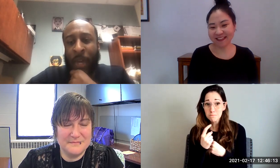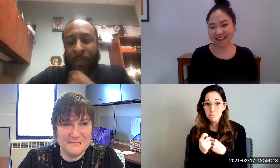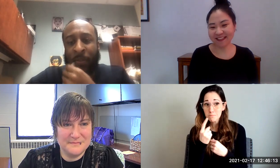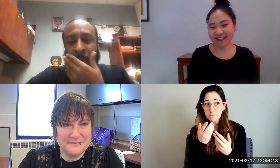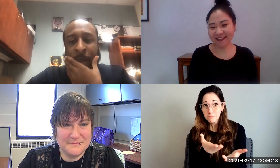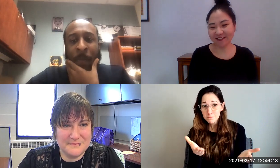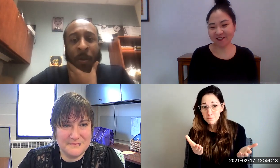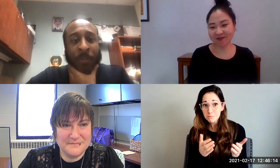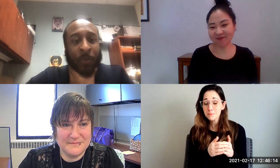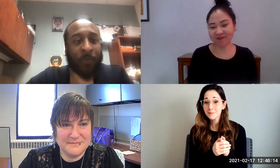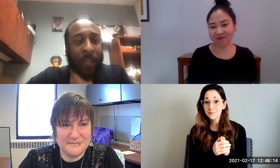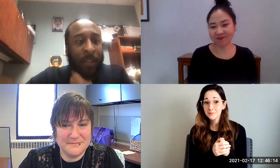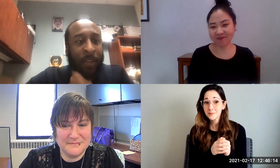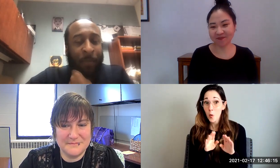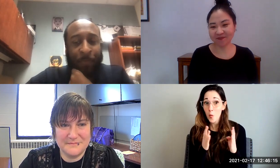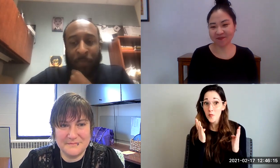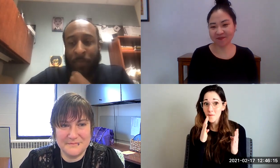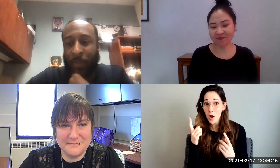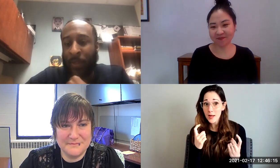to ask, I'll also invite